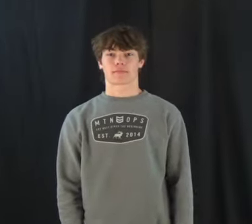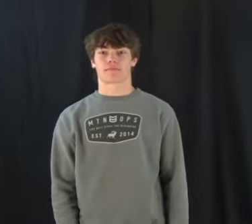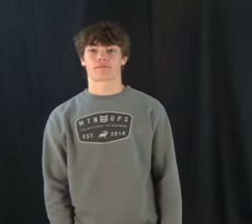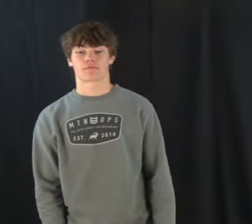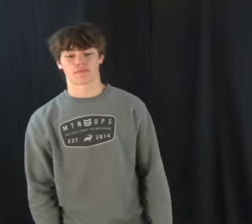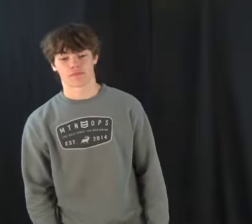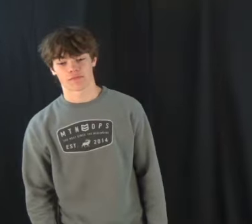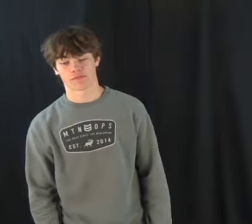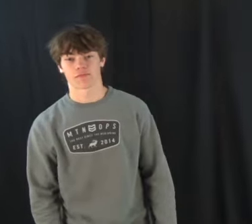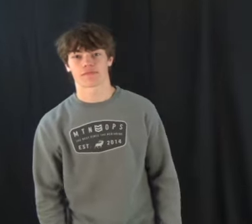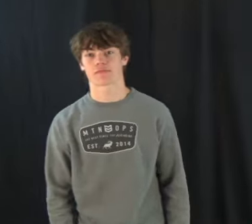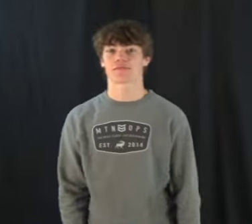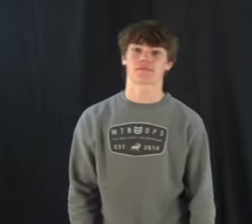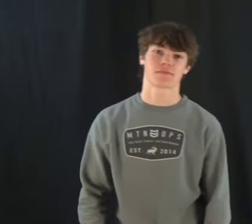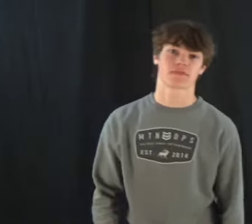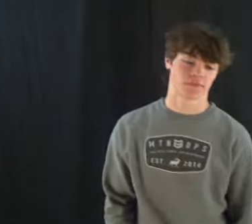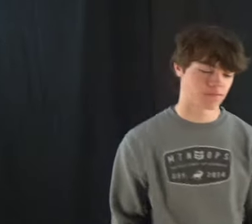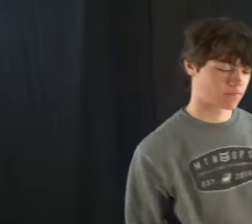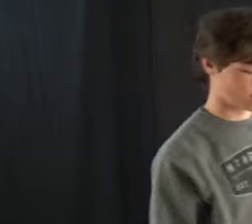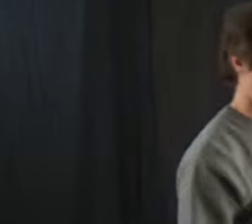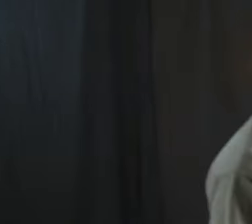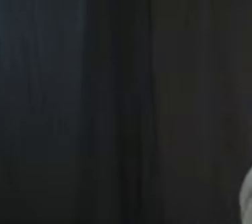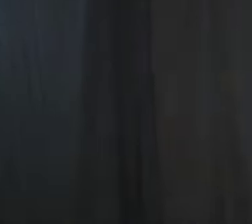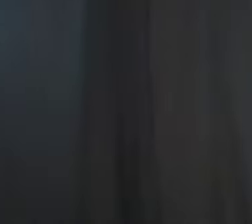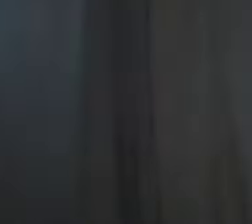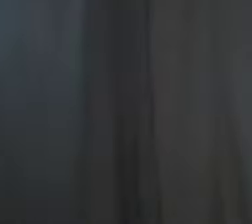I'm gonna make you like so sweet Thank